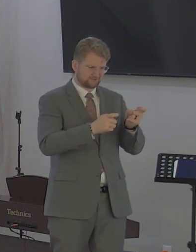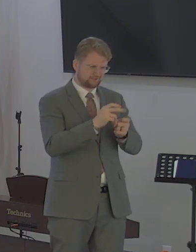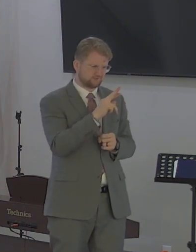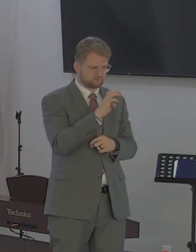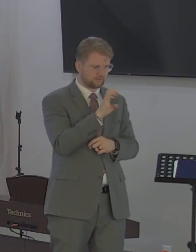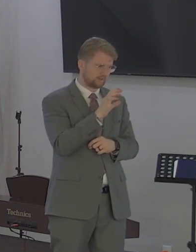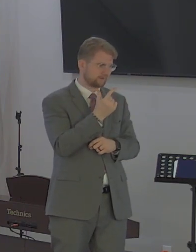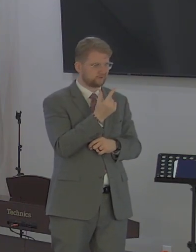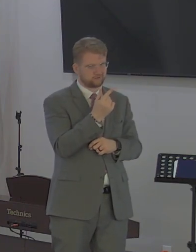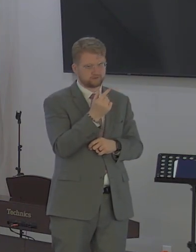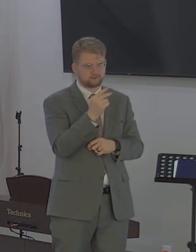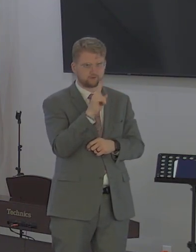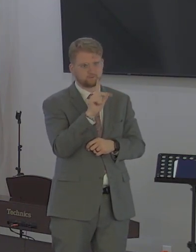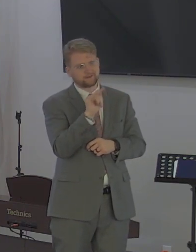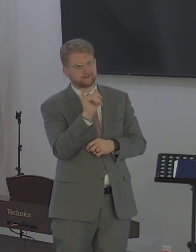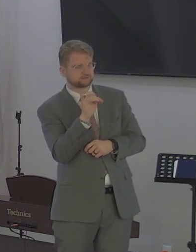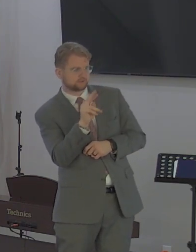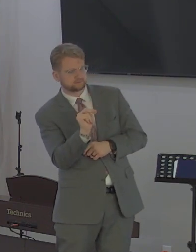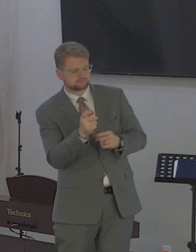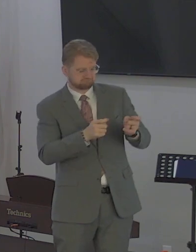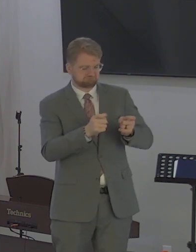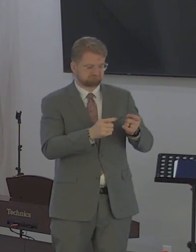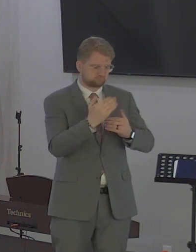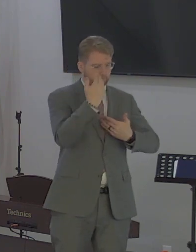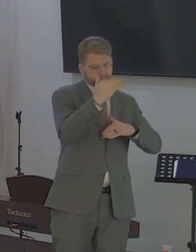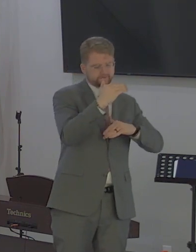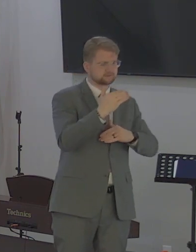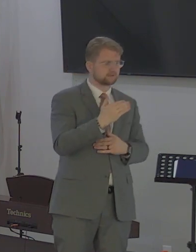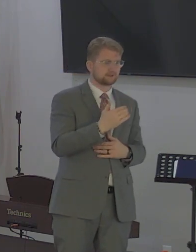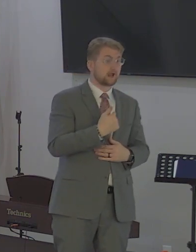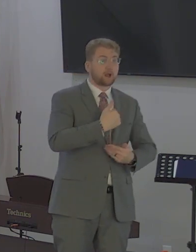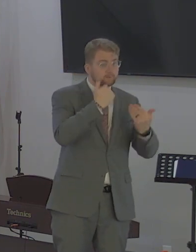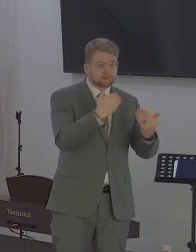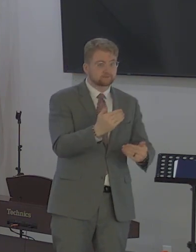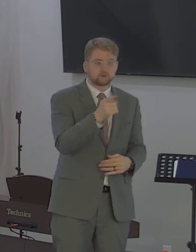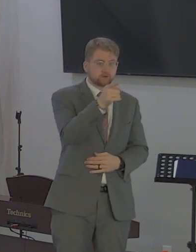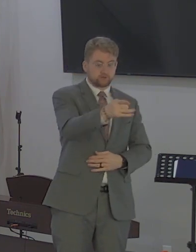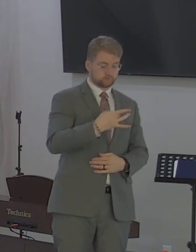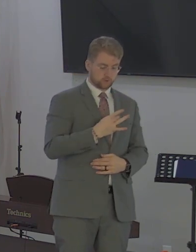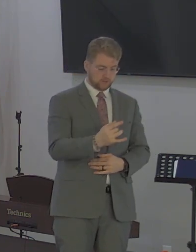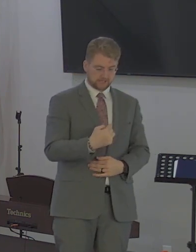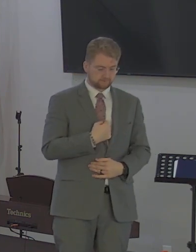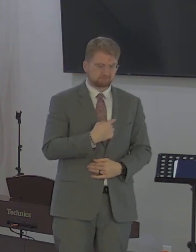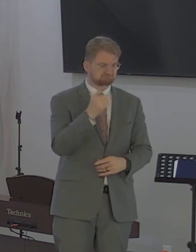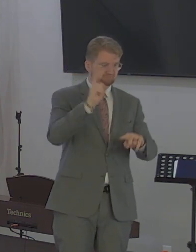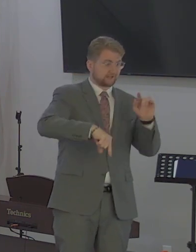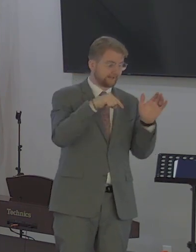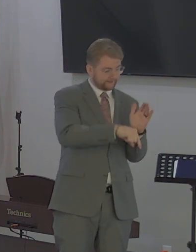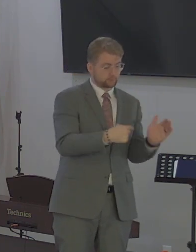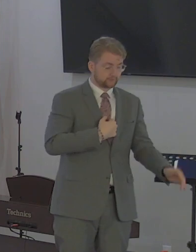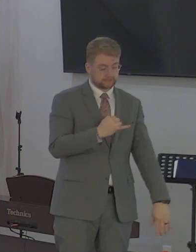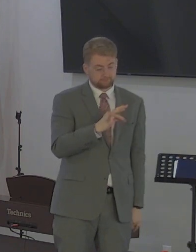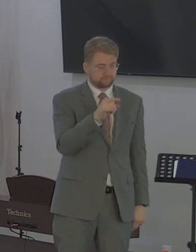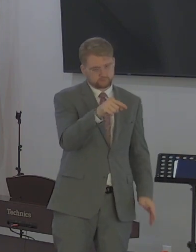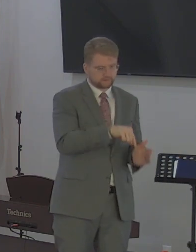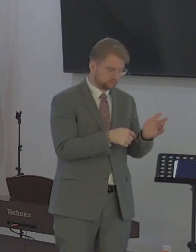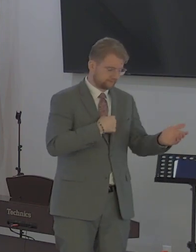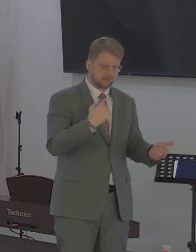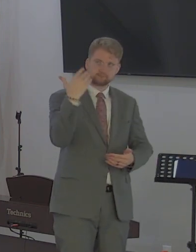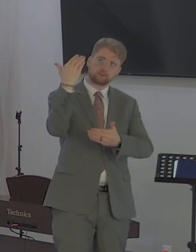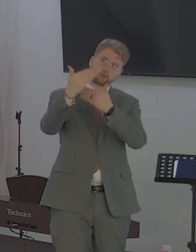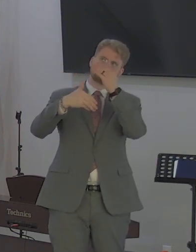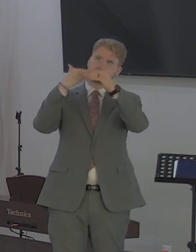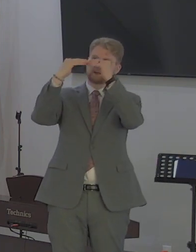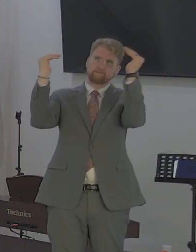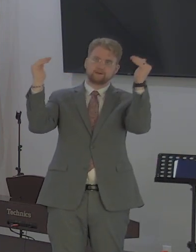right? I'm thankful that just because you don't like me, you can't take my life. Now, if you take my life, I'm going to heaven, so I'm okay with that. But I'm